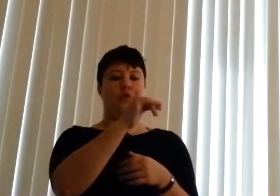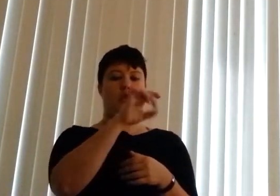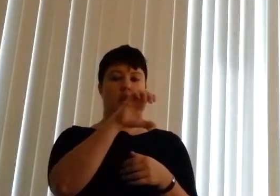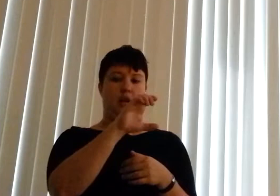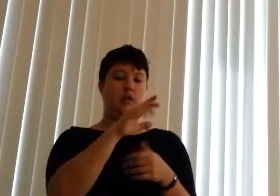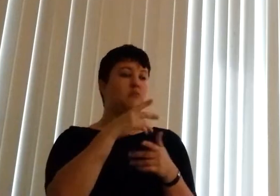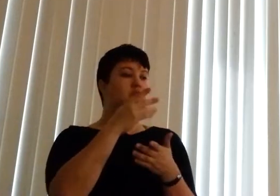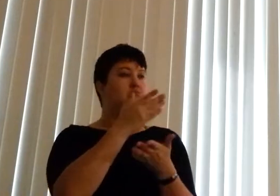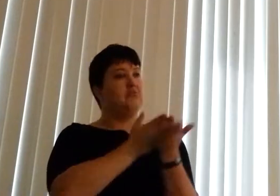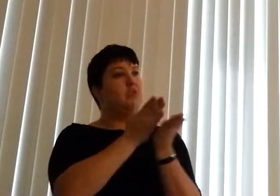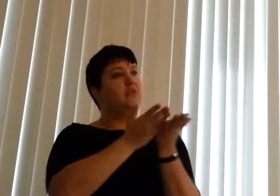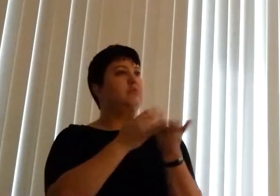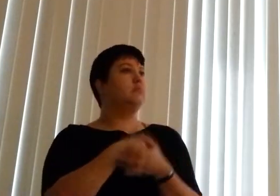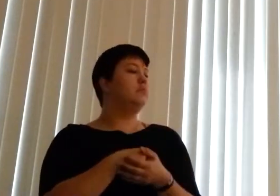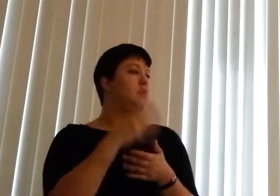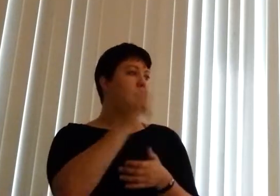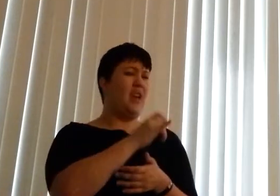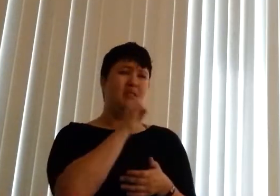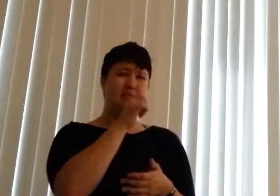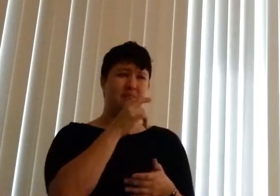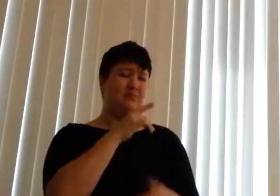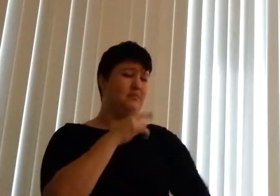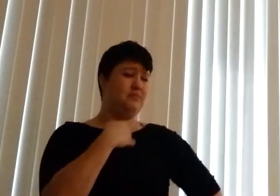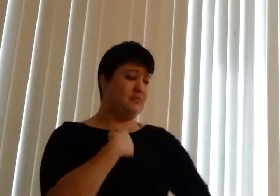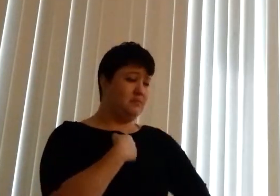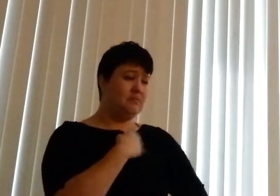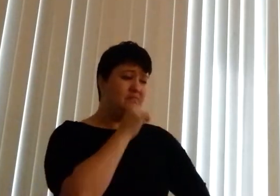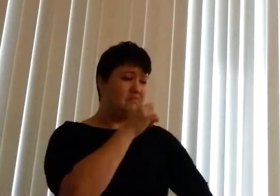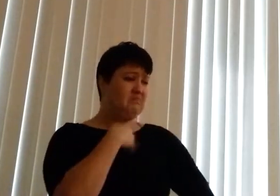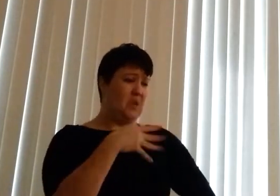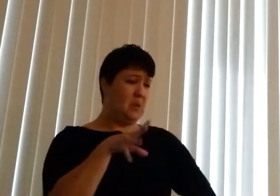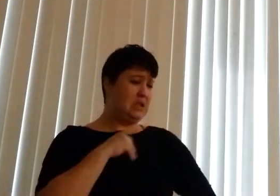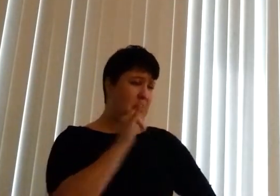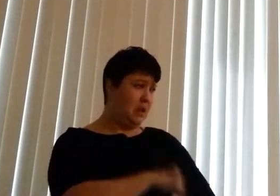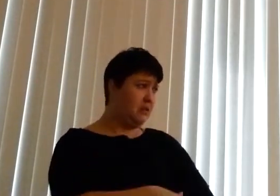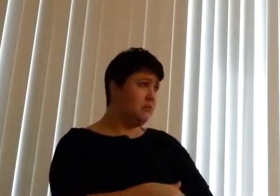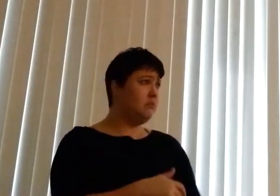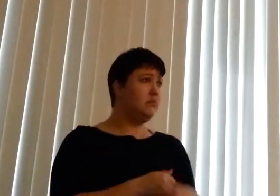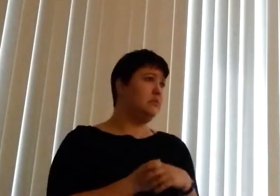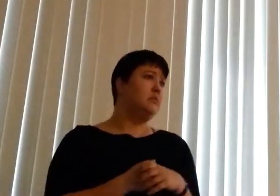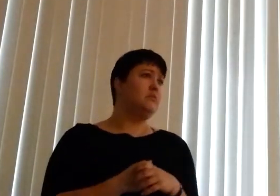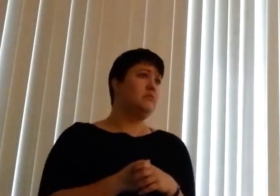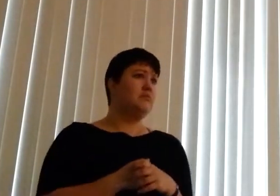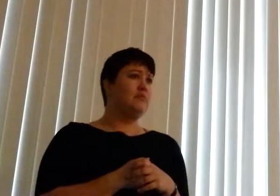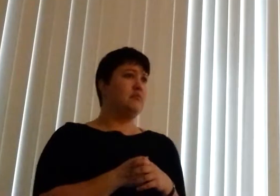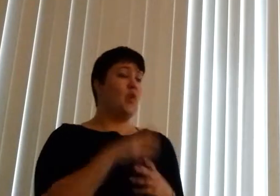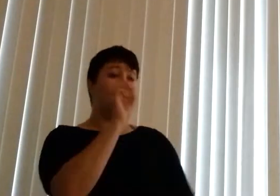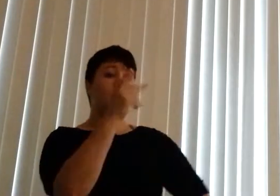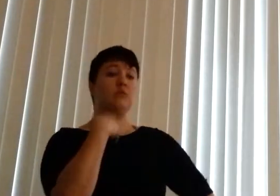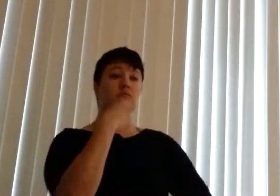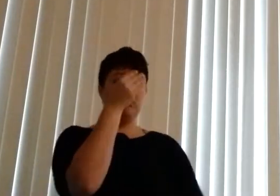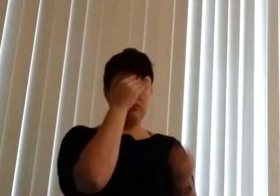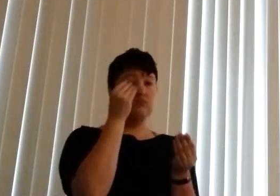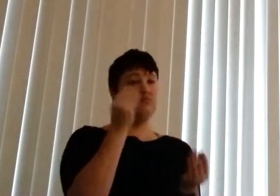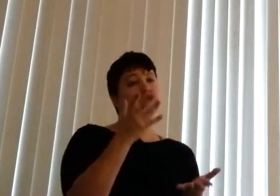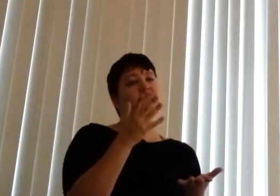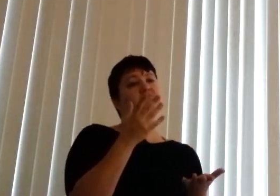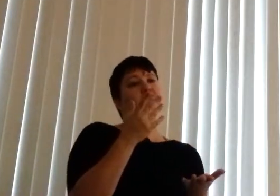But I don't think that that's convincing. I mean, suppose that you learn that you have 2 years to live.